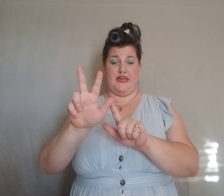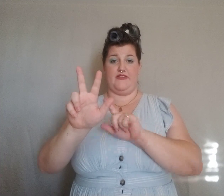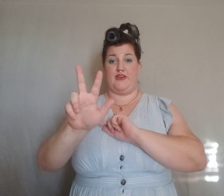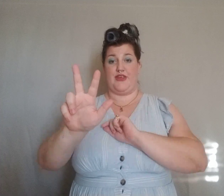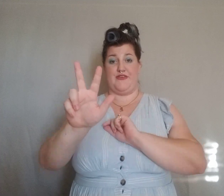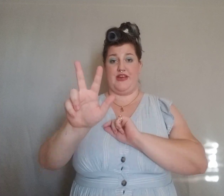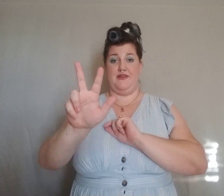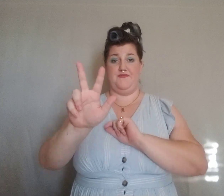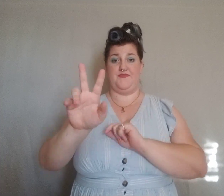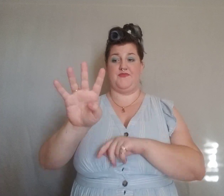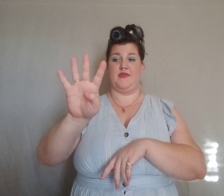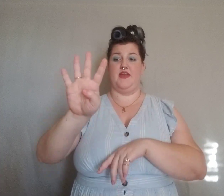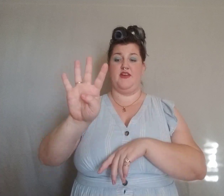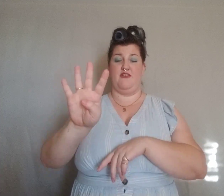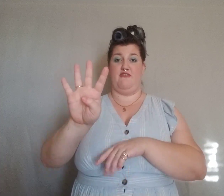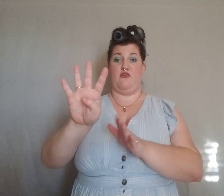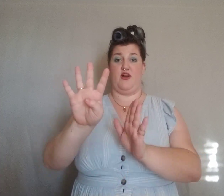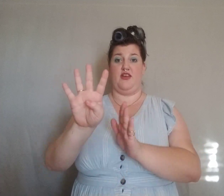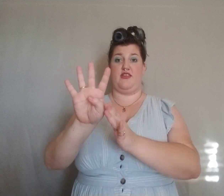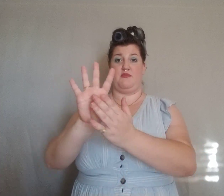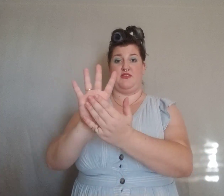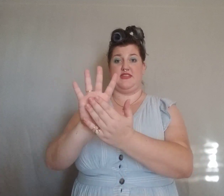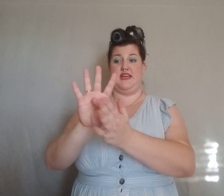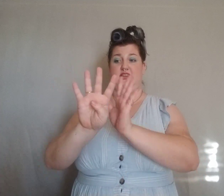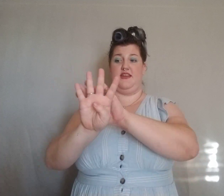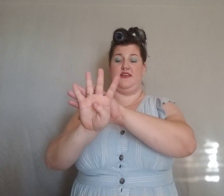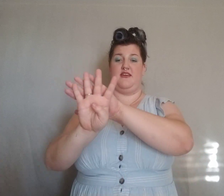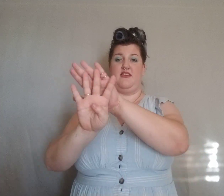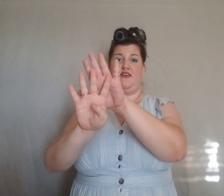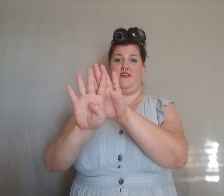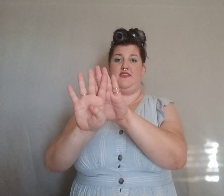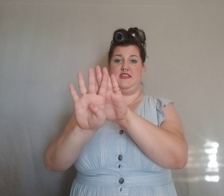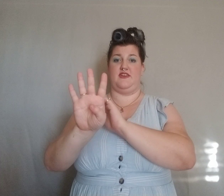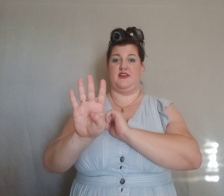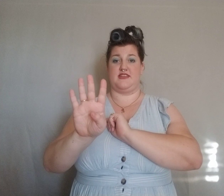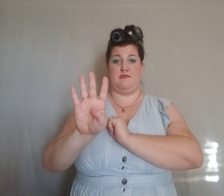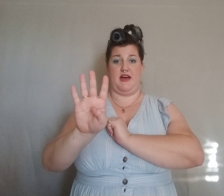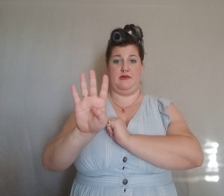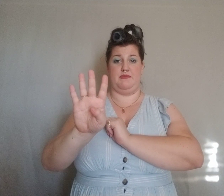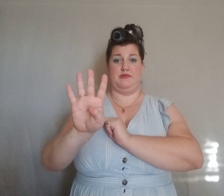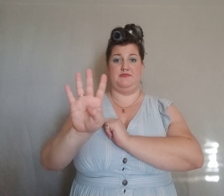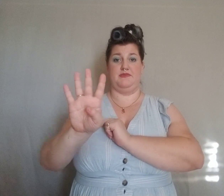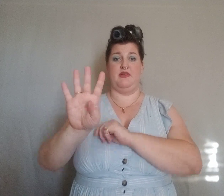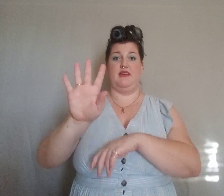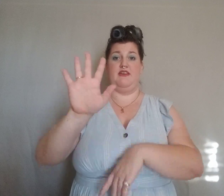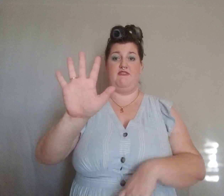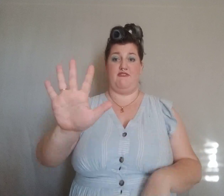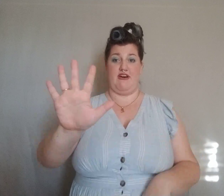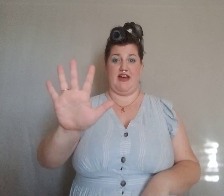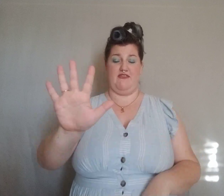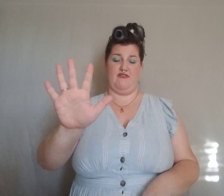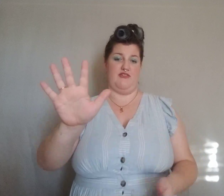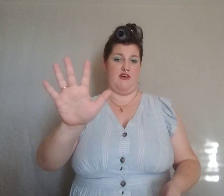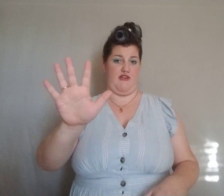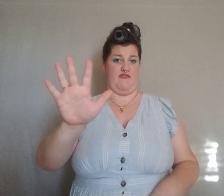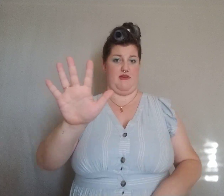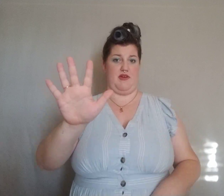for 3. 4, thumb goes in, all of these fingers come up. 5, all of them come